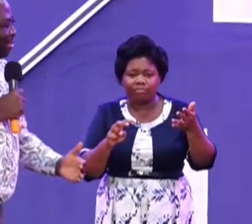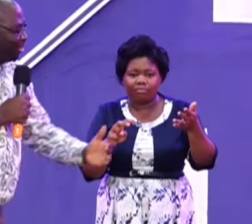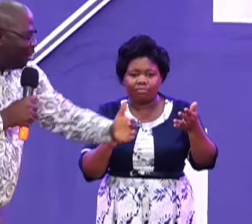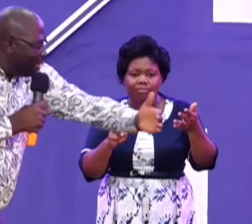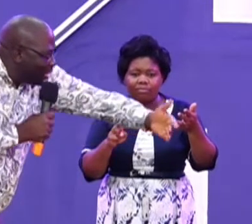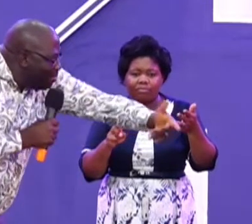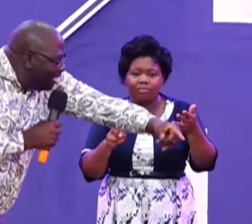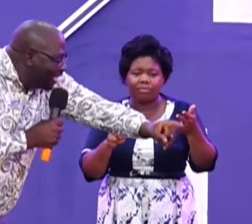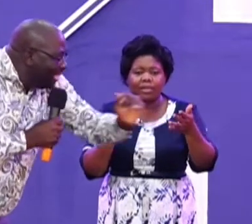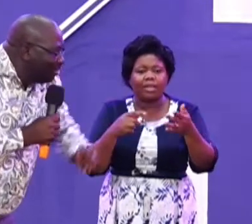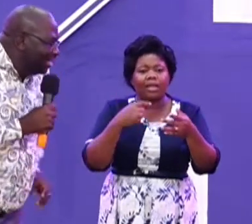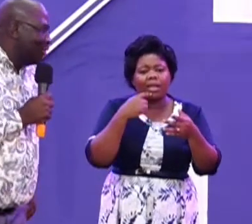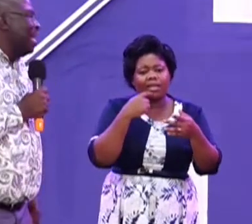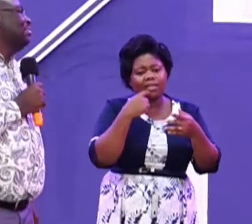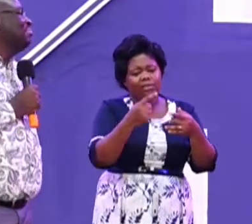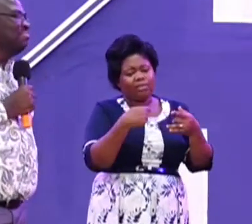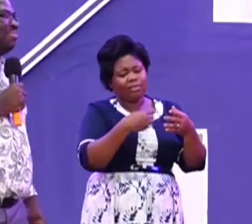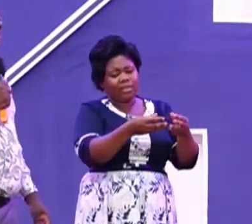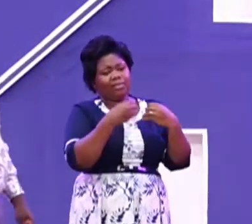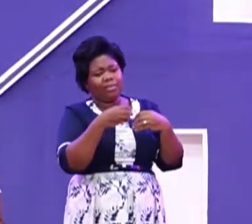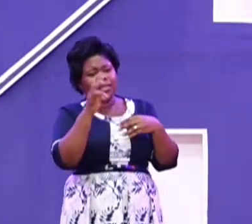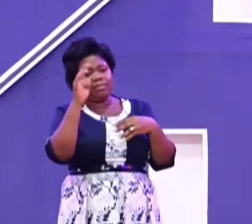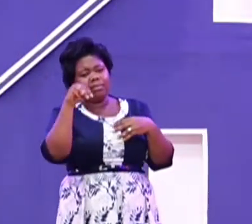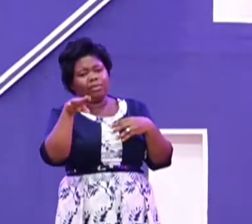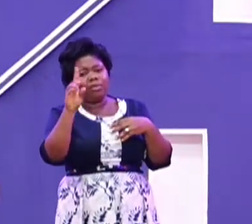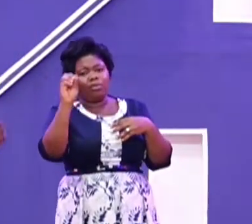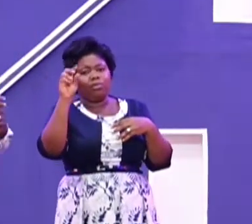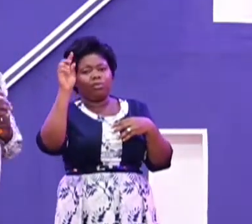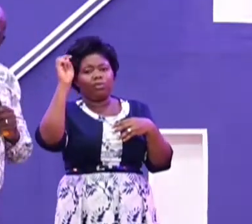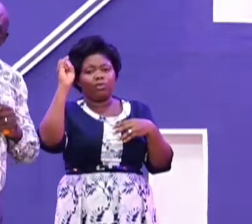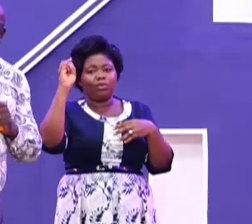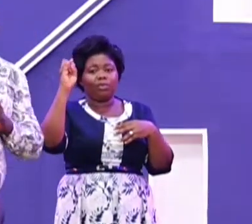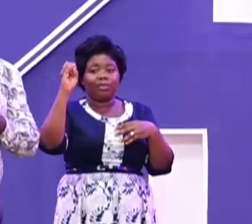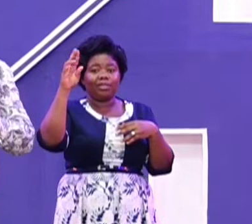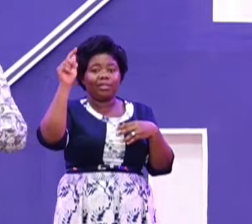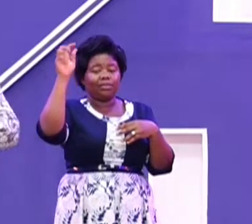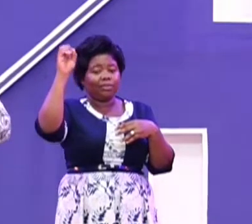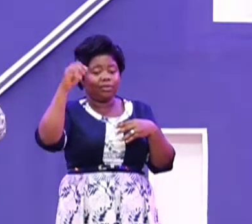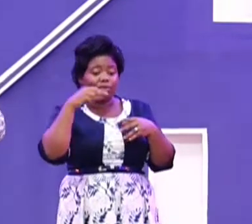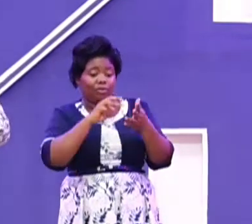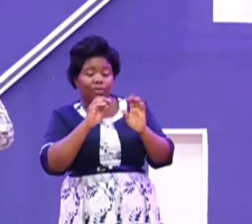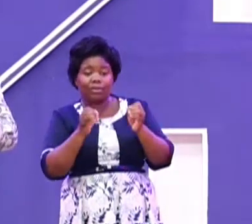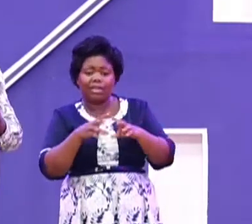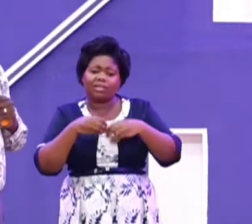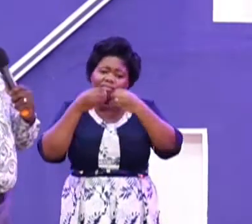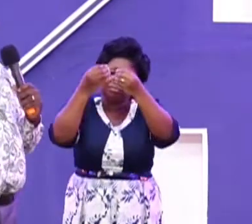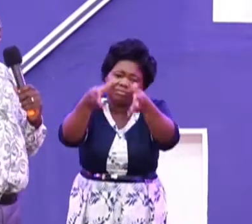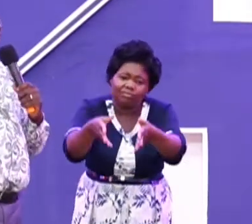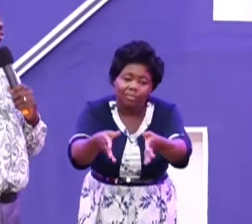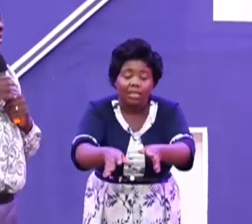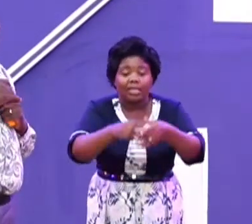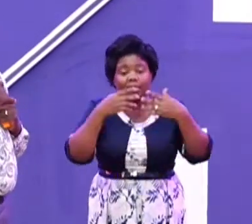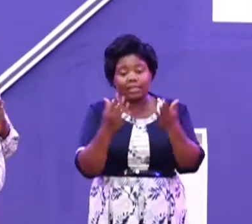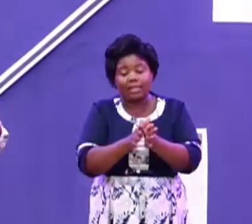mbadde saba ojiro mpako ka monitor kaliko otasoma. And he told me, please give me the monitor, you're not reading. Anamugamba kako. I told him it is there, I read. Na yena